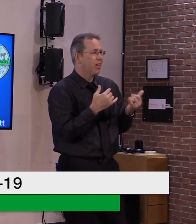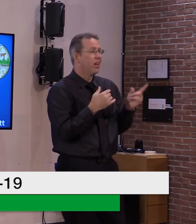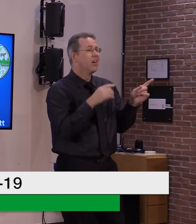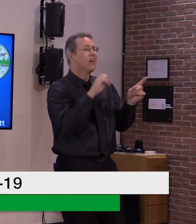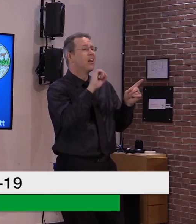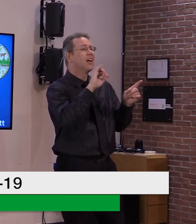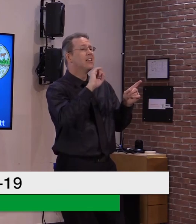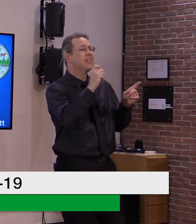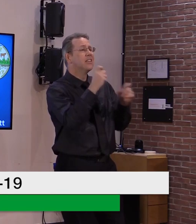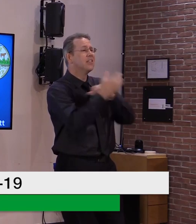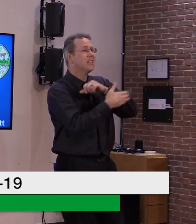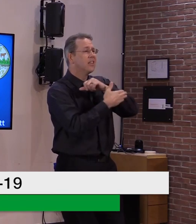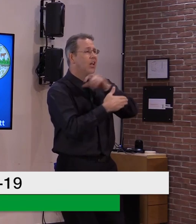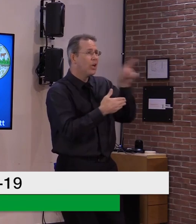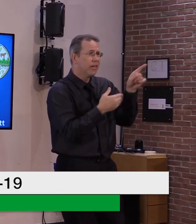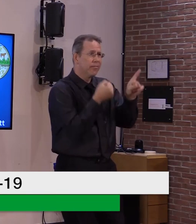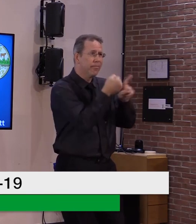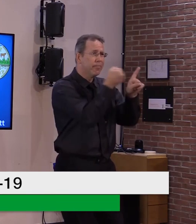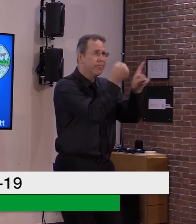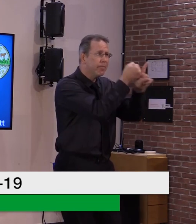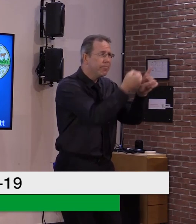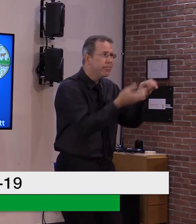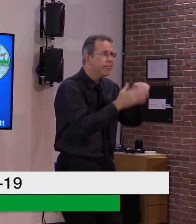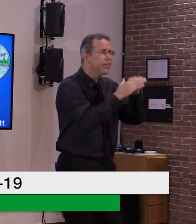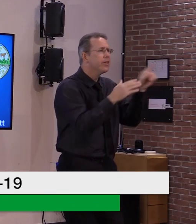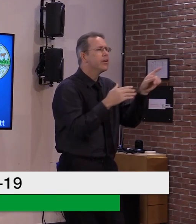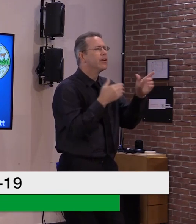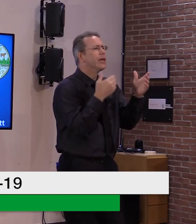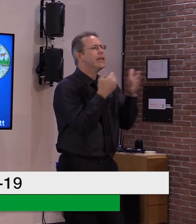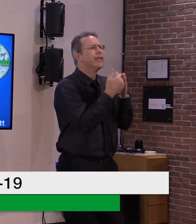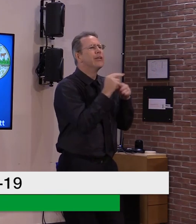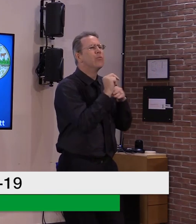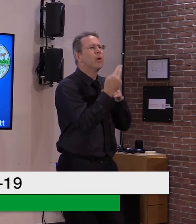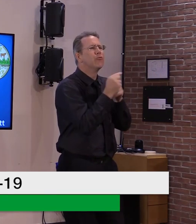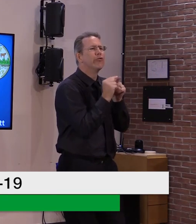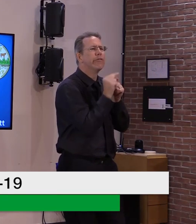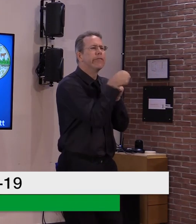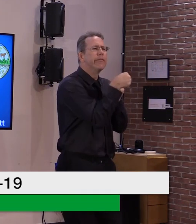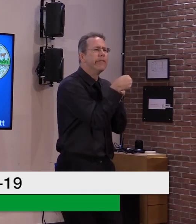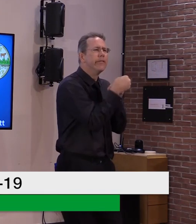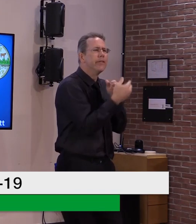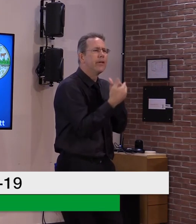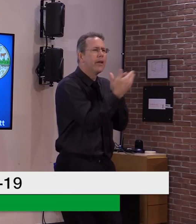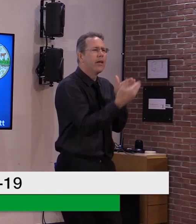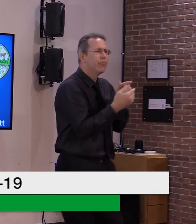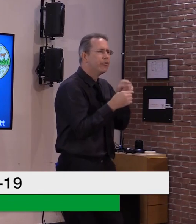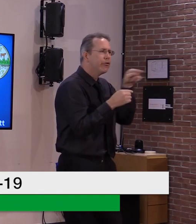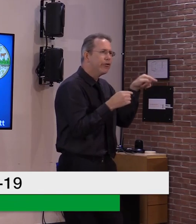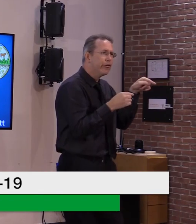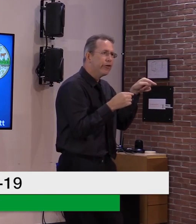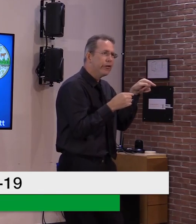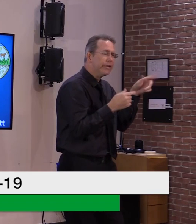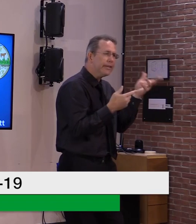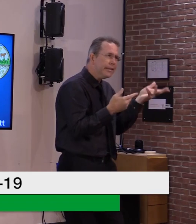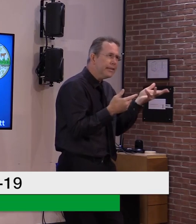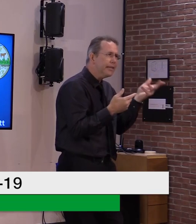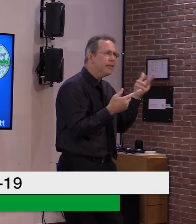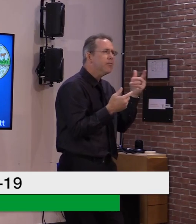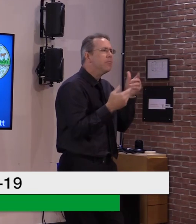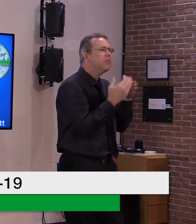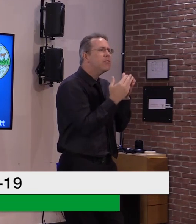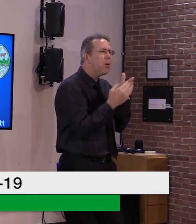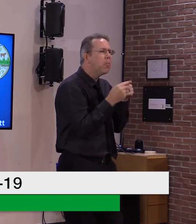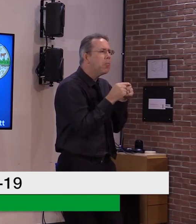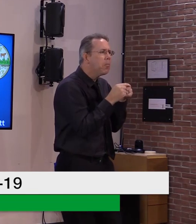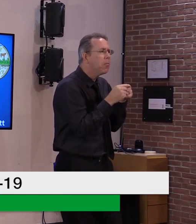is along the border and there are schools there are employers that people from new hampshire come over to